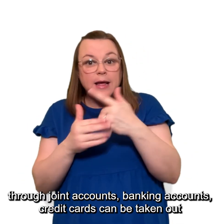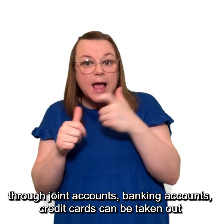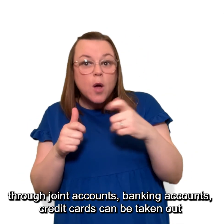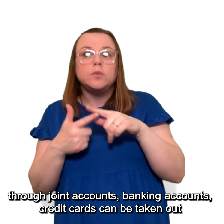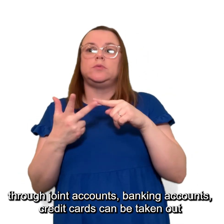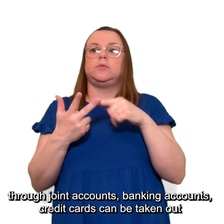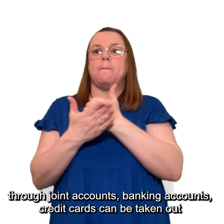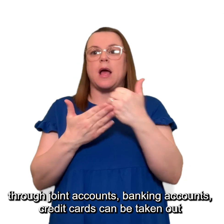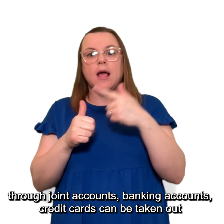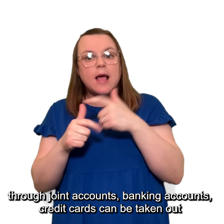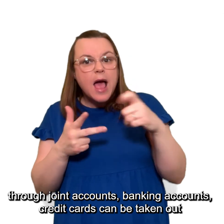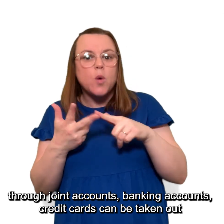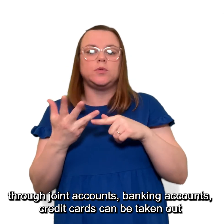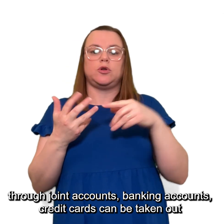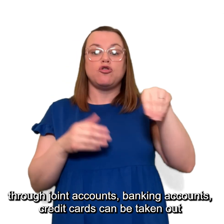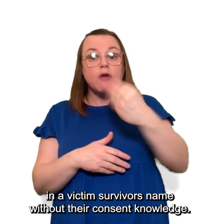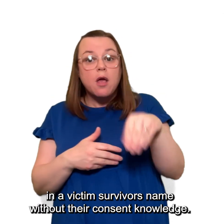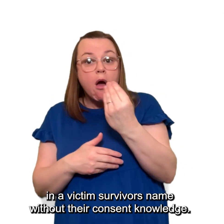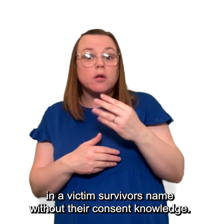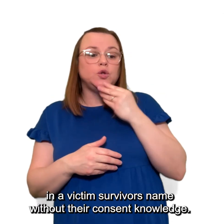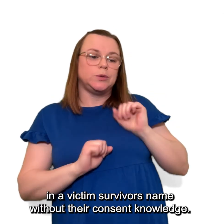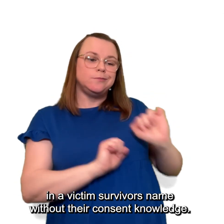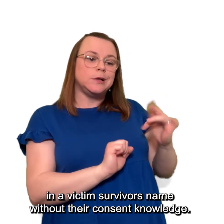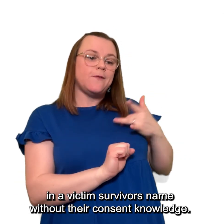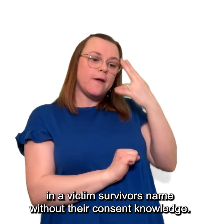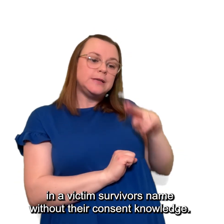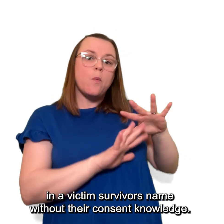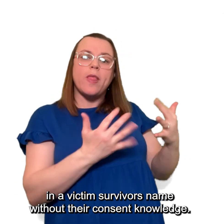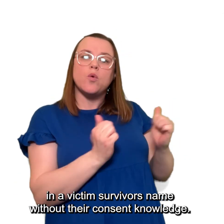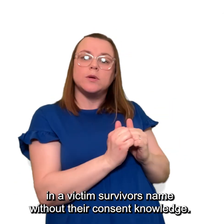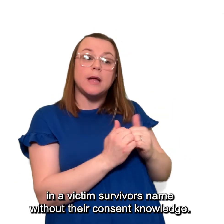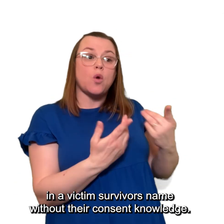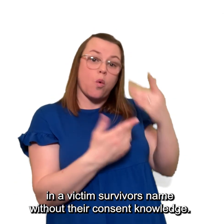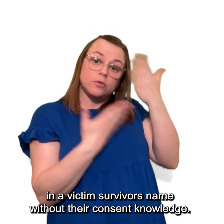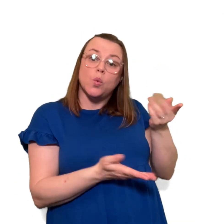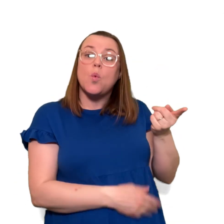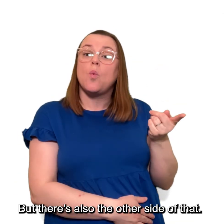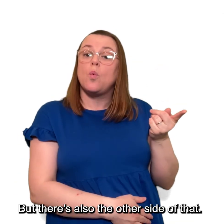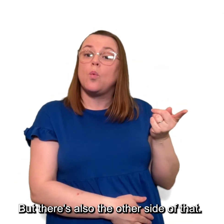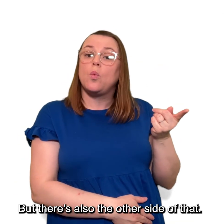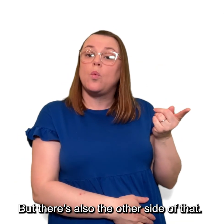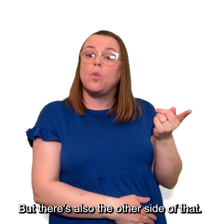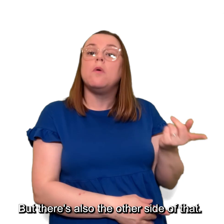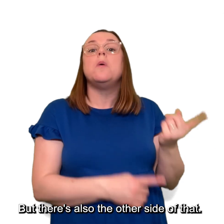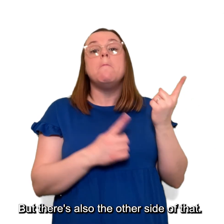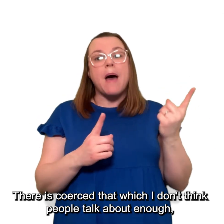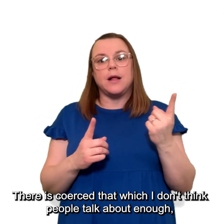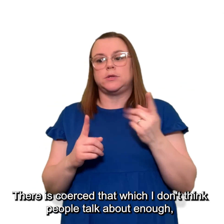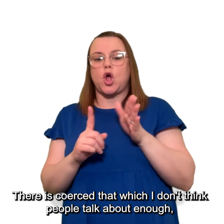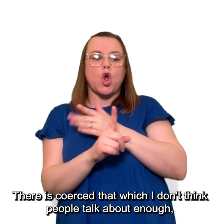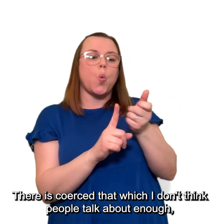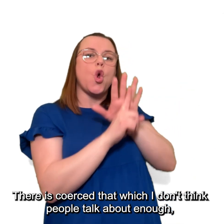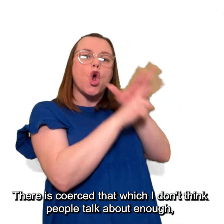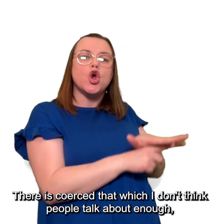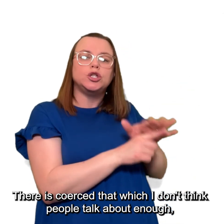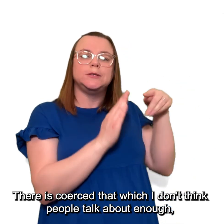banking accounts, credit cards can be taken out in a victim and survivor's name without their consent and knowledge. But there's also the other side of that, there's